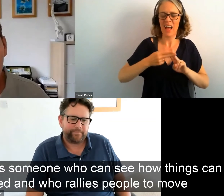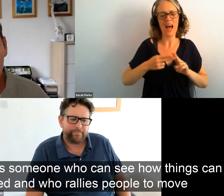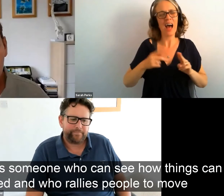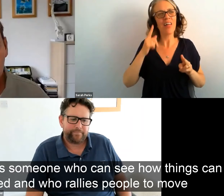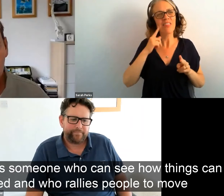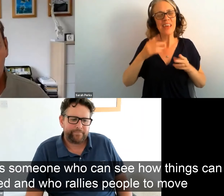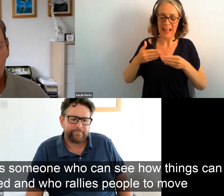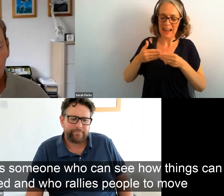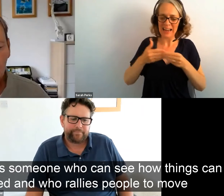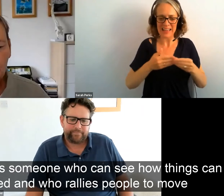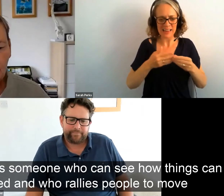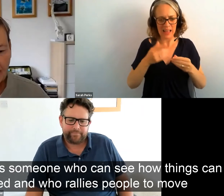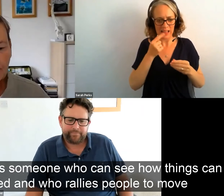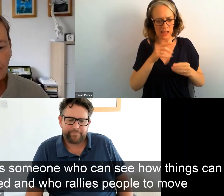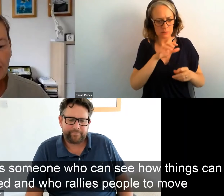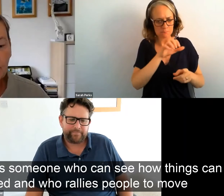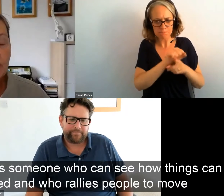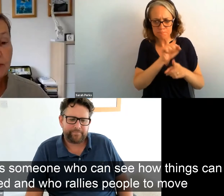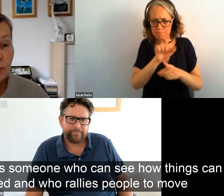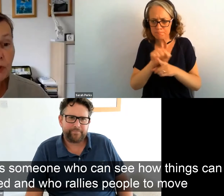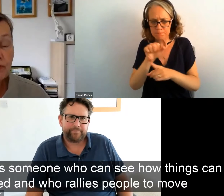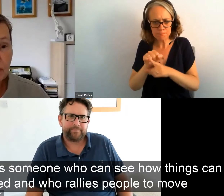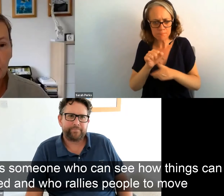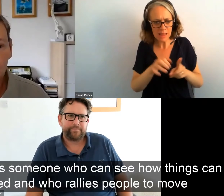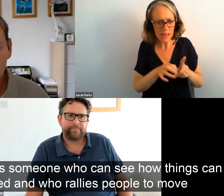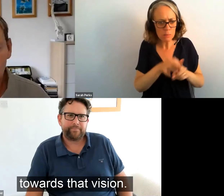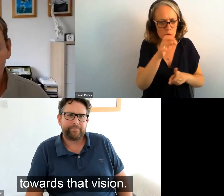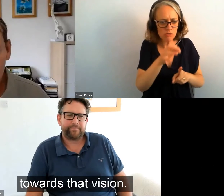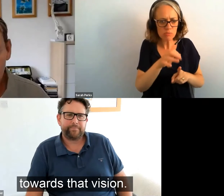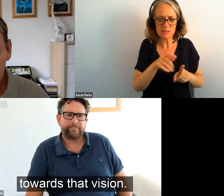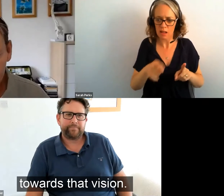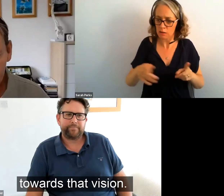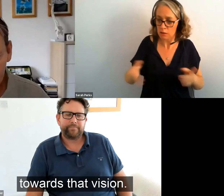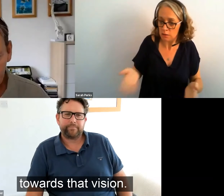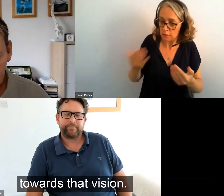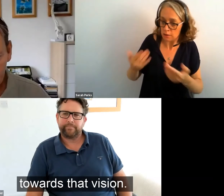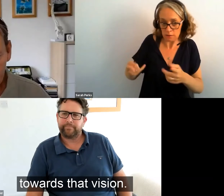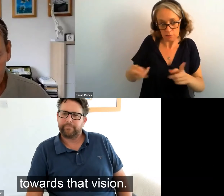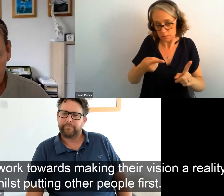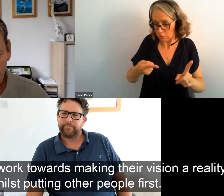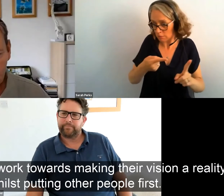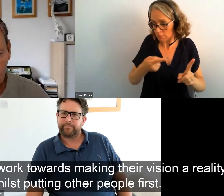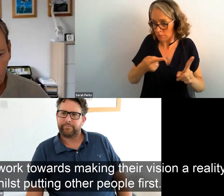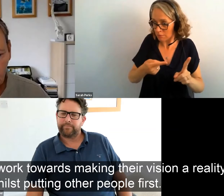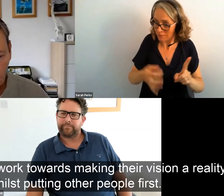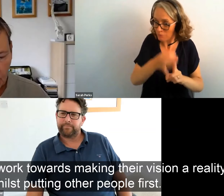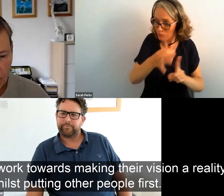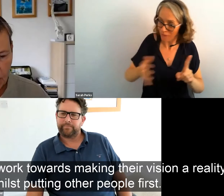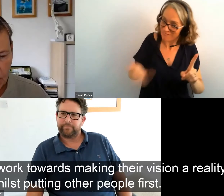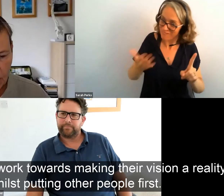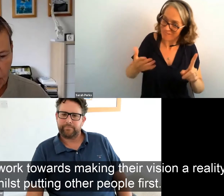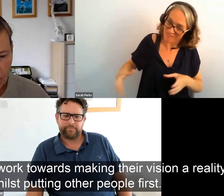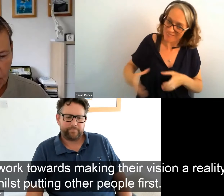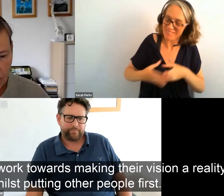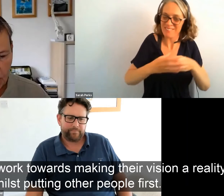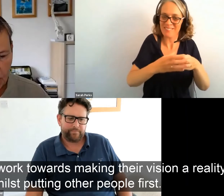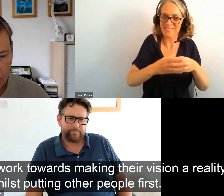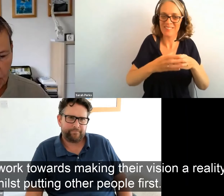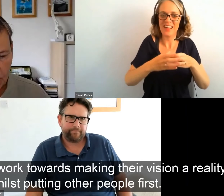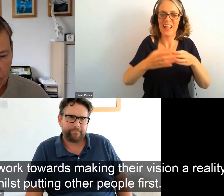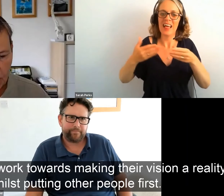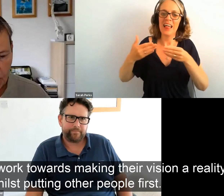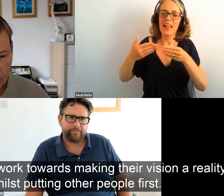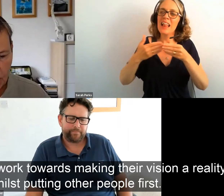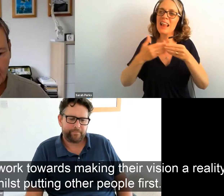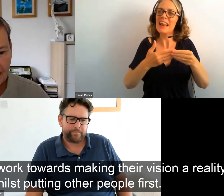can be improved and who rallies people to move towards that vision. Leaders can work towards making